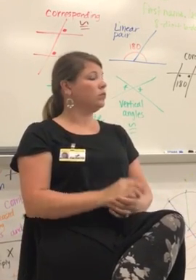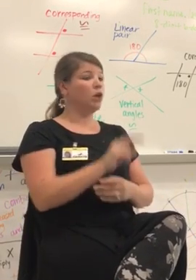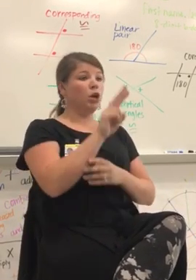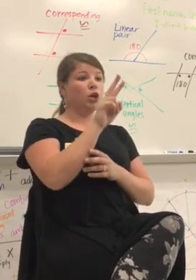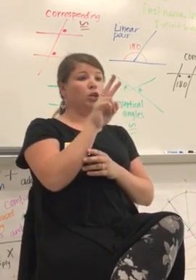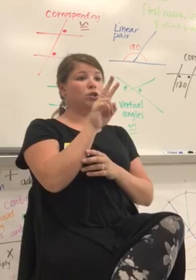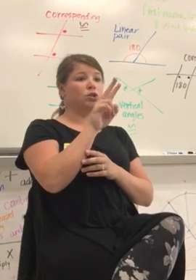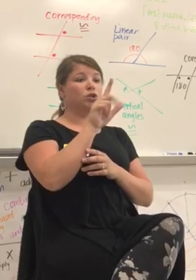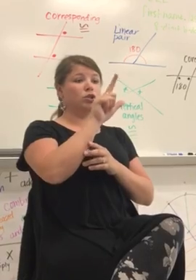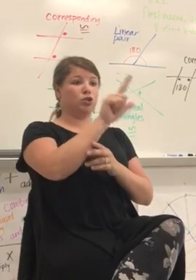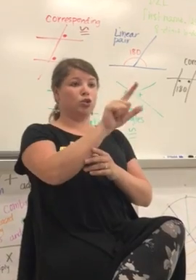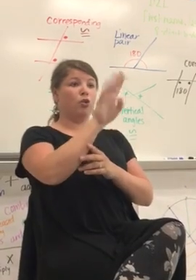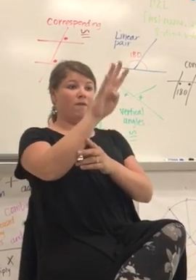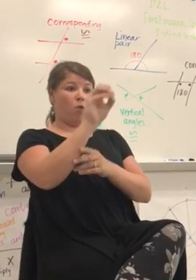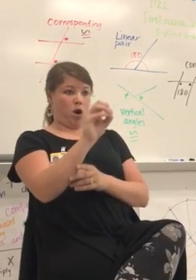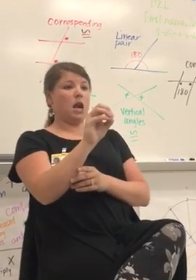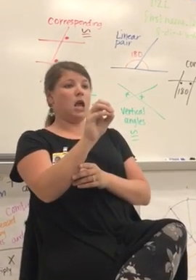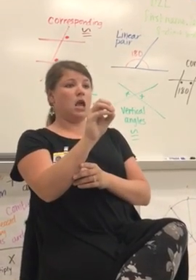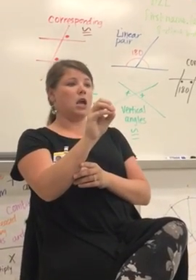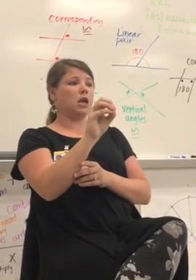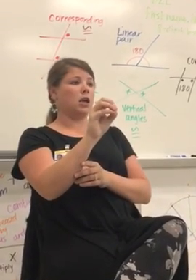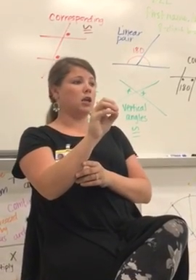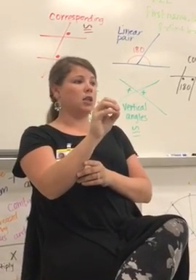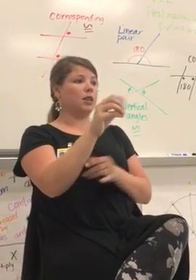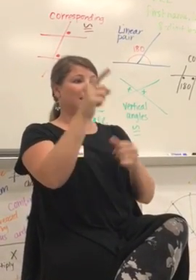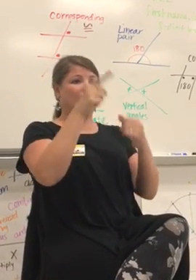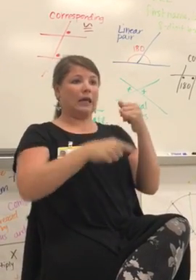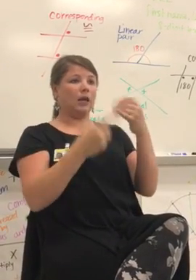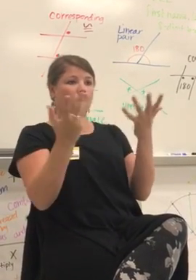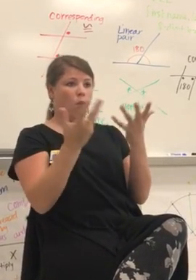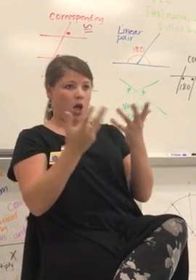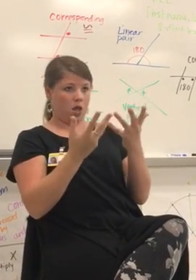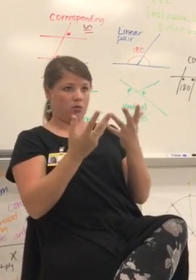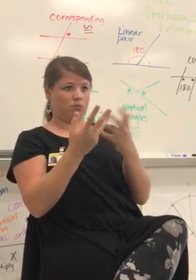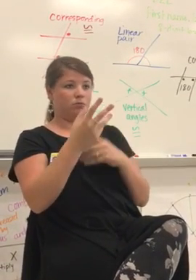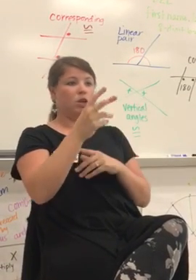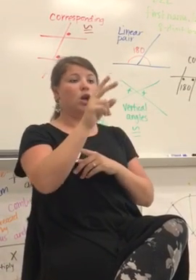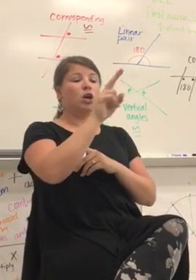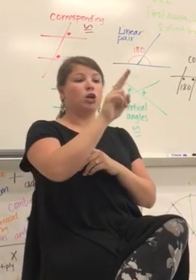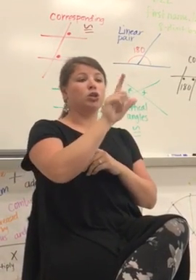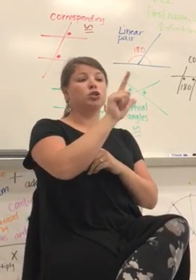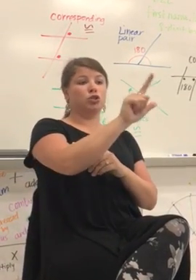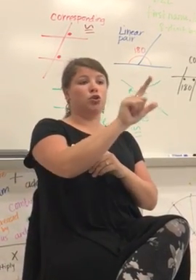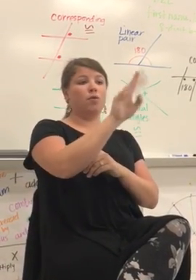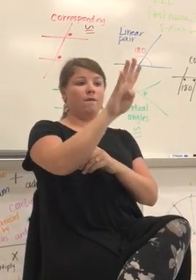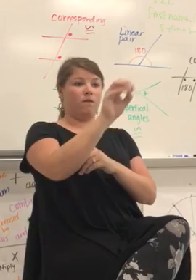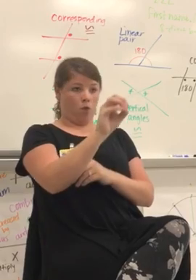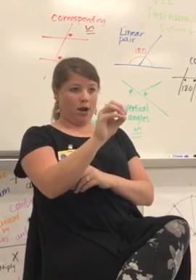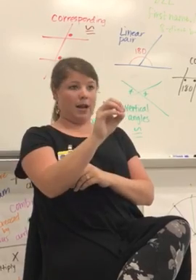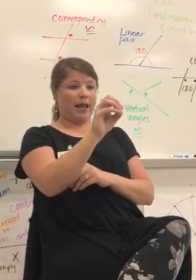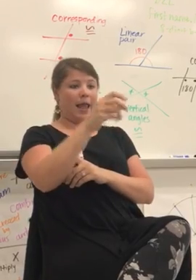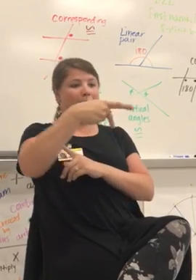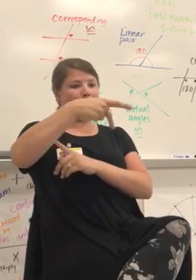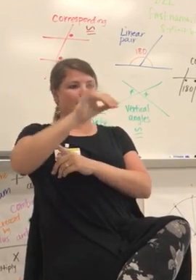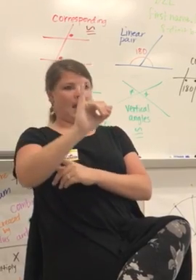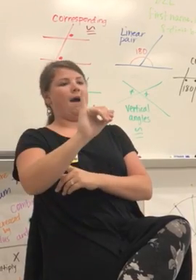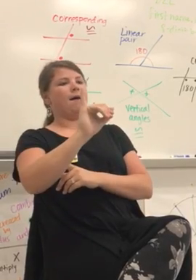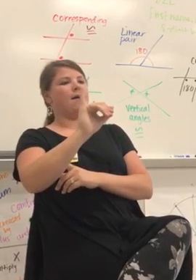240? What's on the end of it? 240 pi. Okay? So now, this question, that's